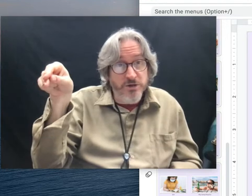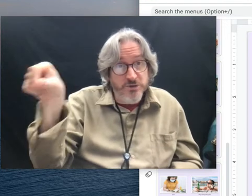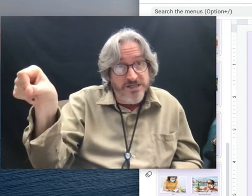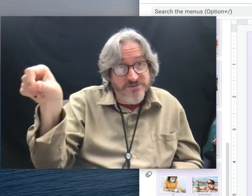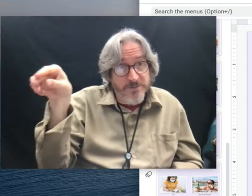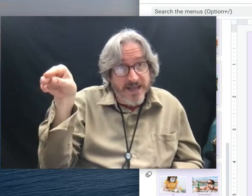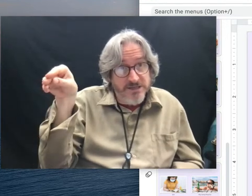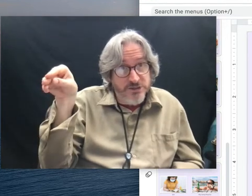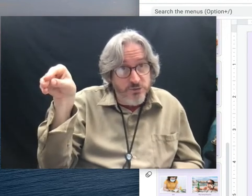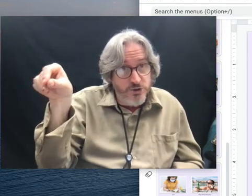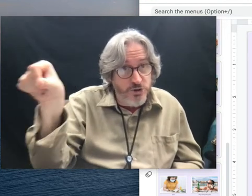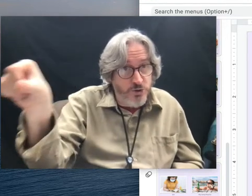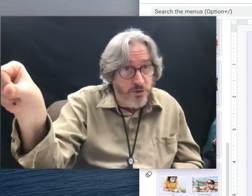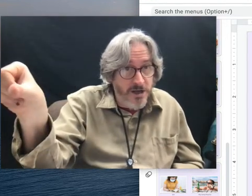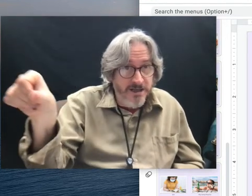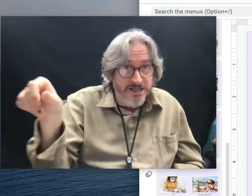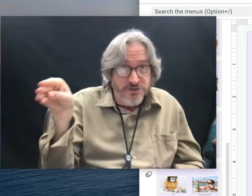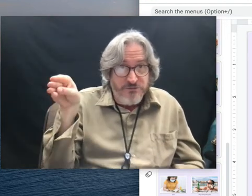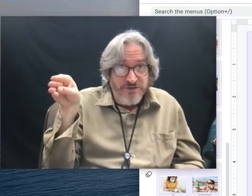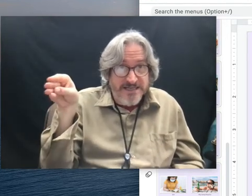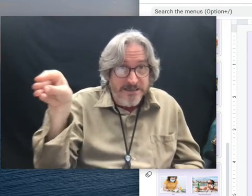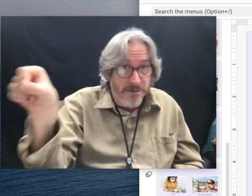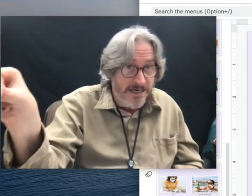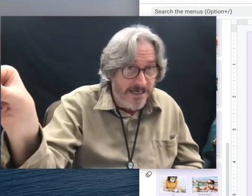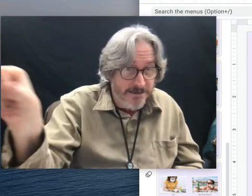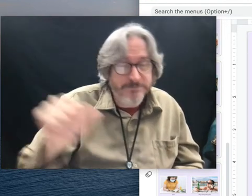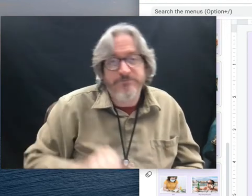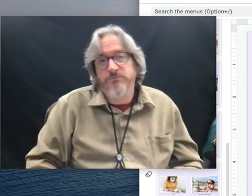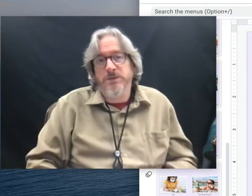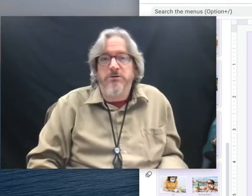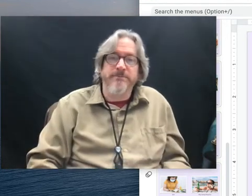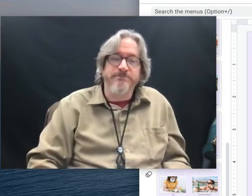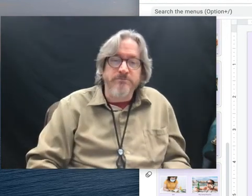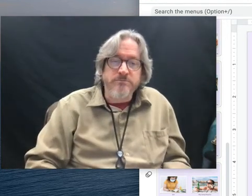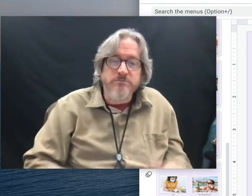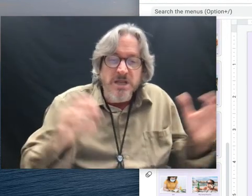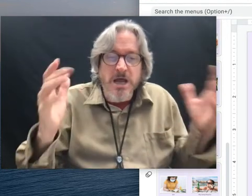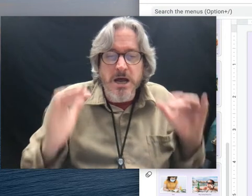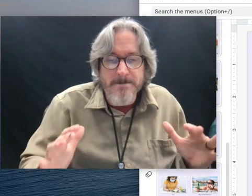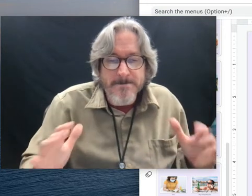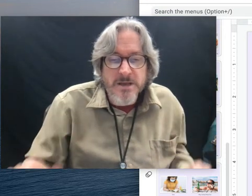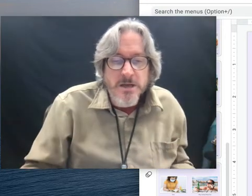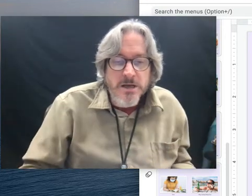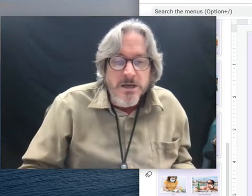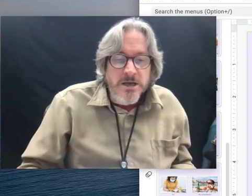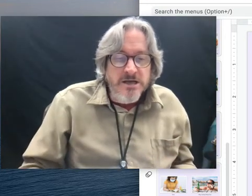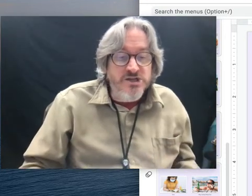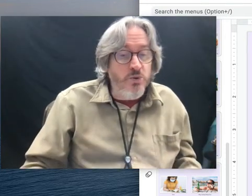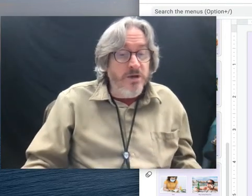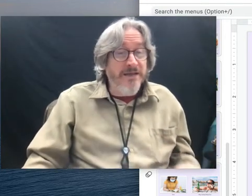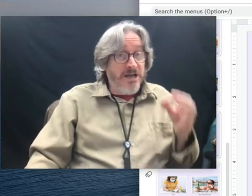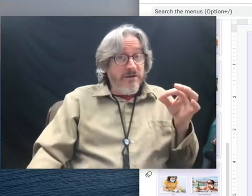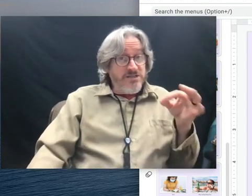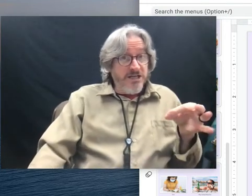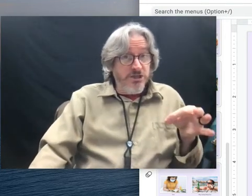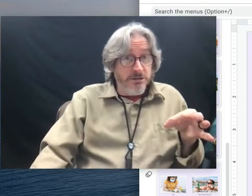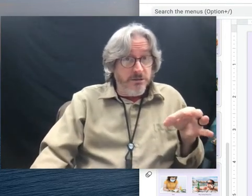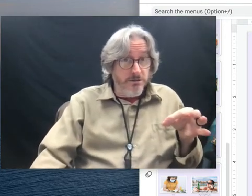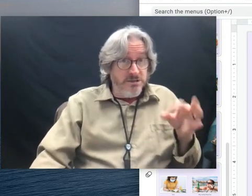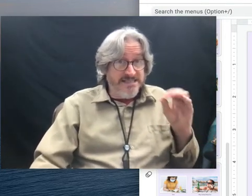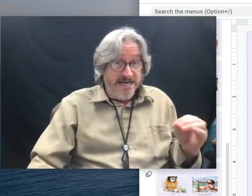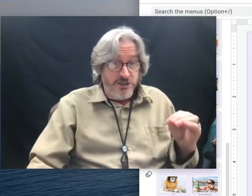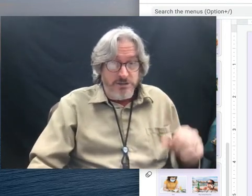You can do this for pay too. It's your feeding money in. Right? So in the